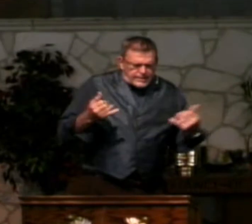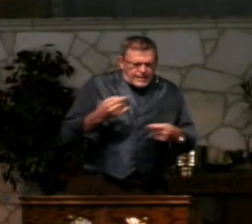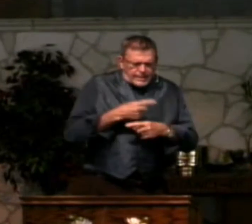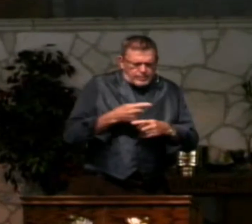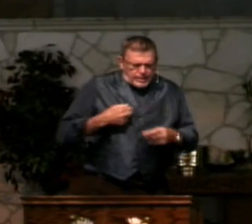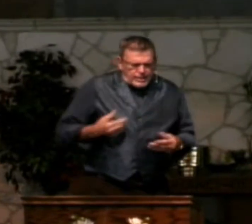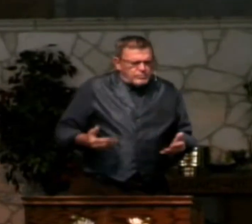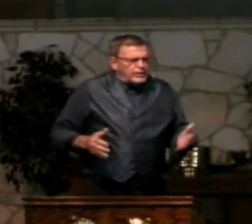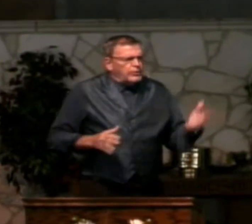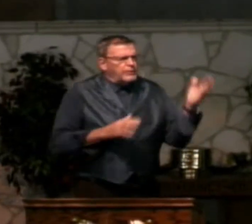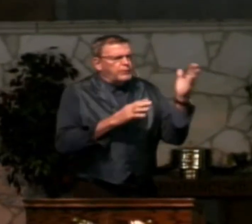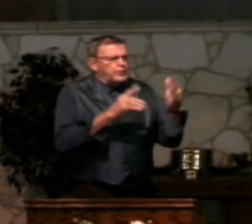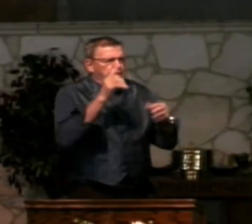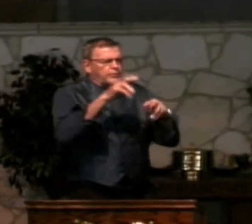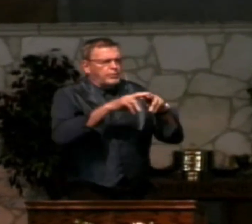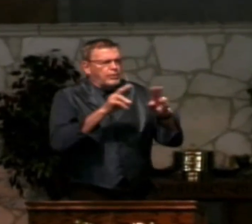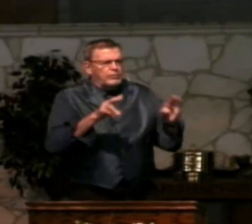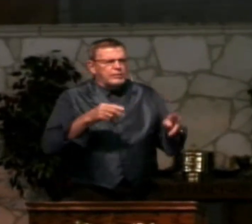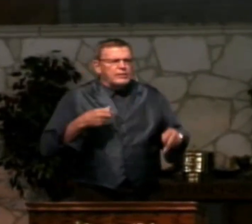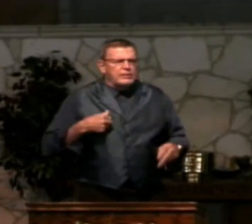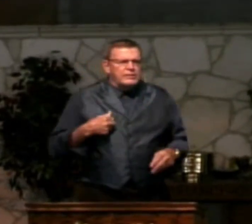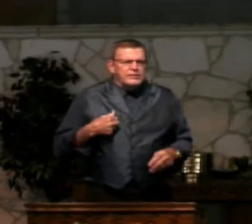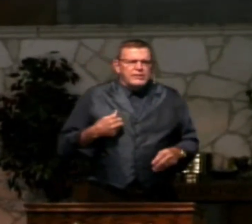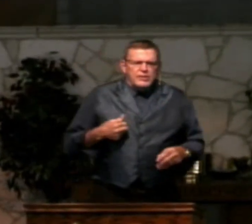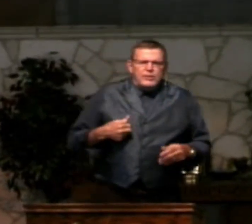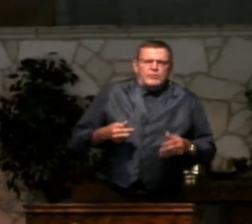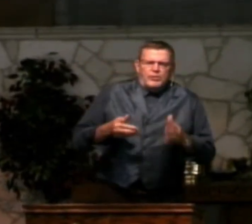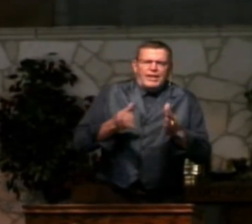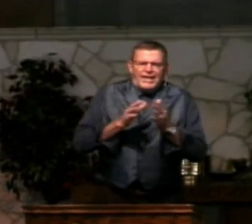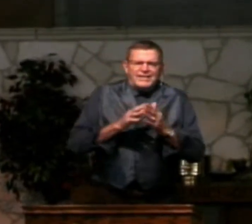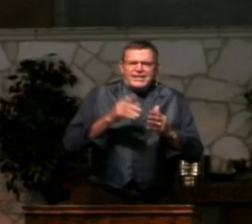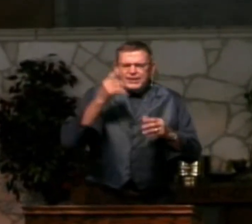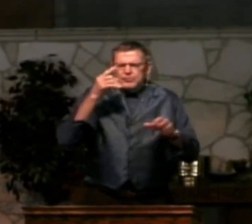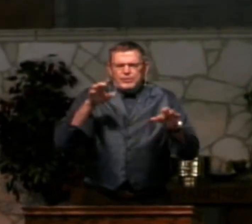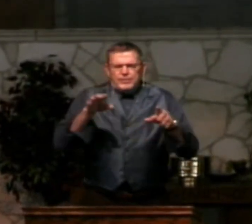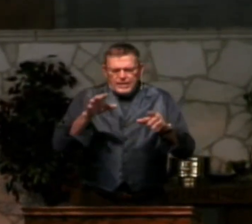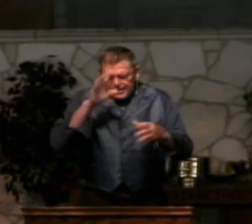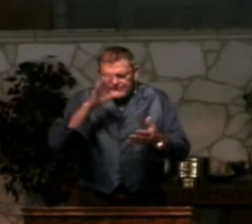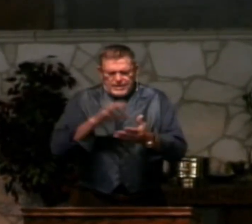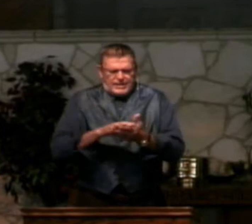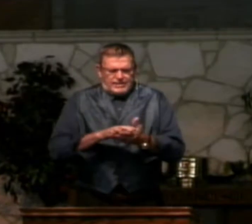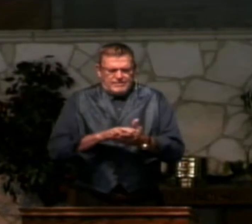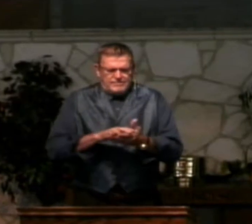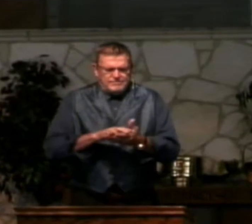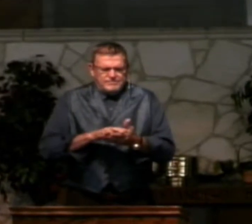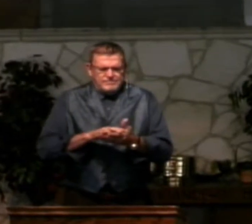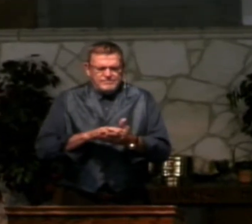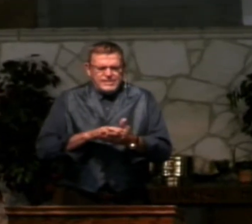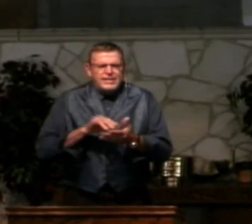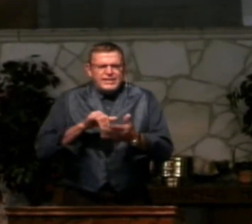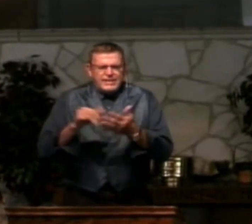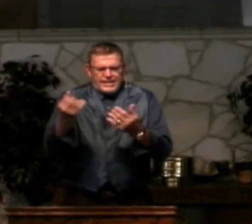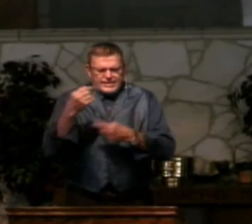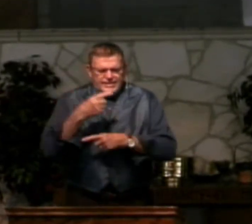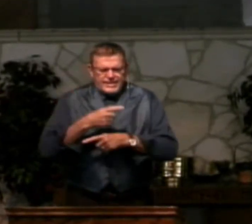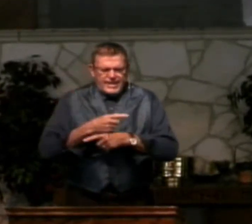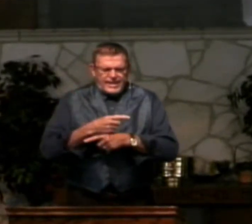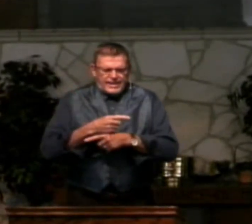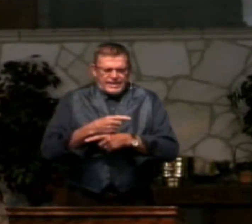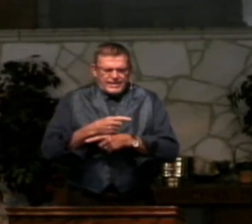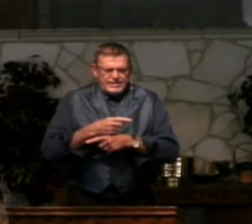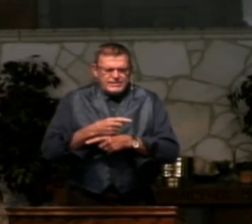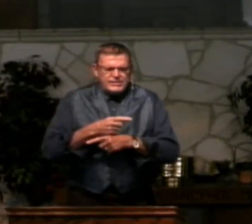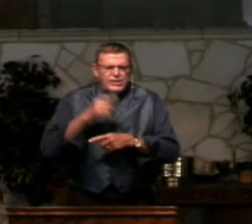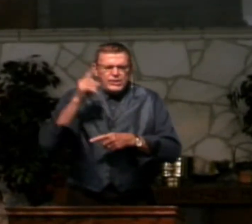Lord, today we go before your throne. We're asking and we're believing that today,